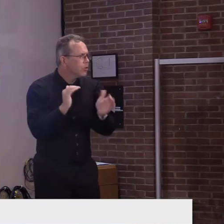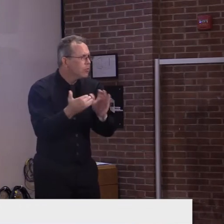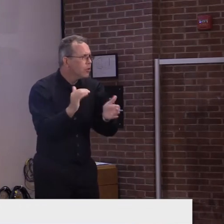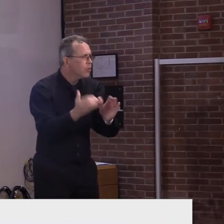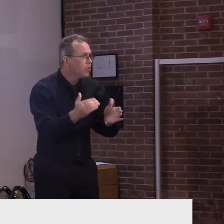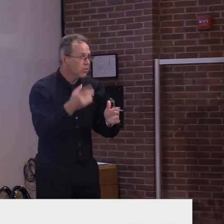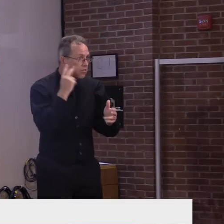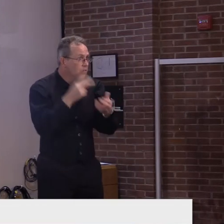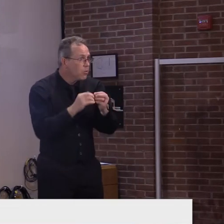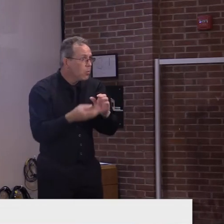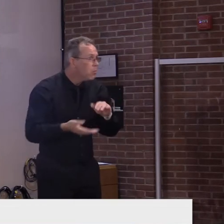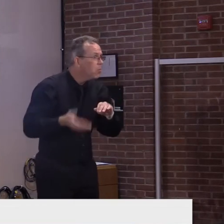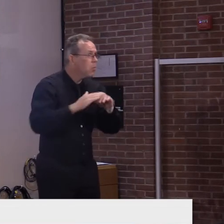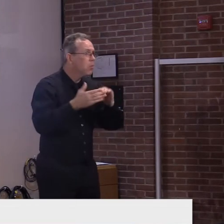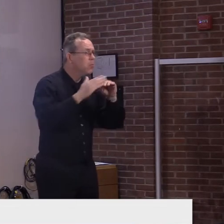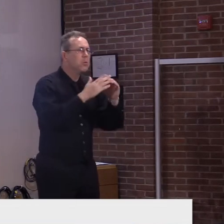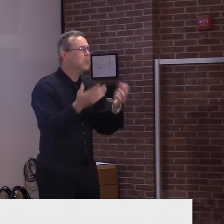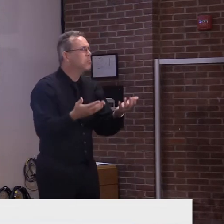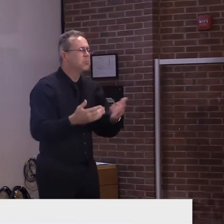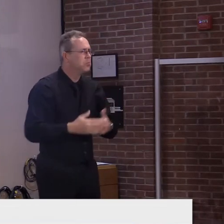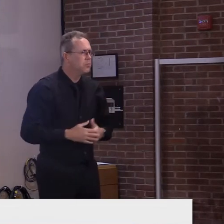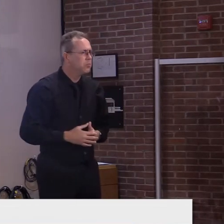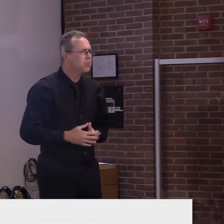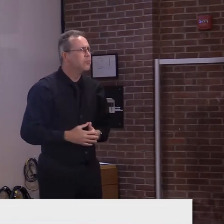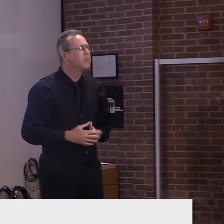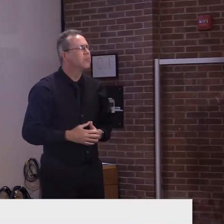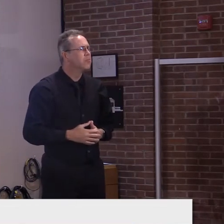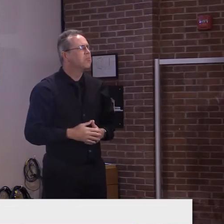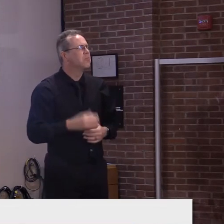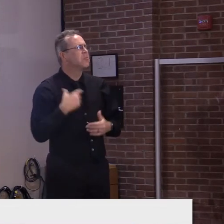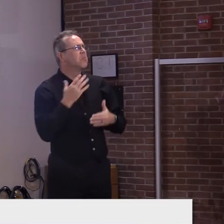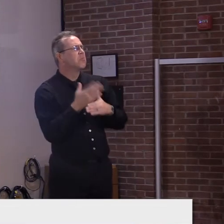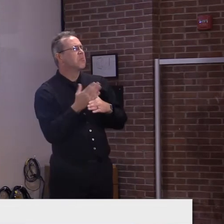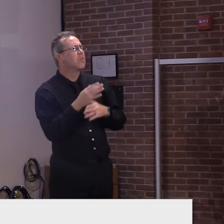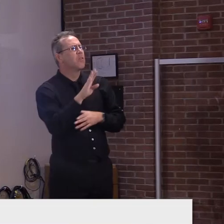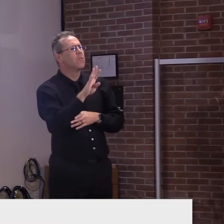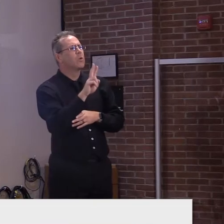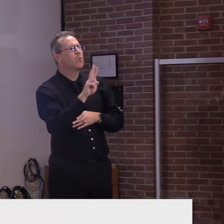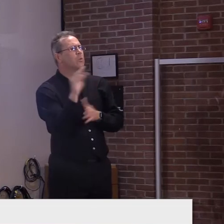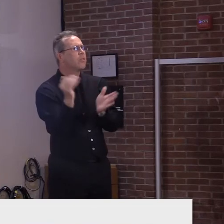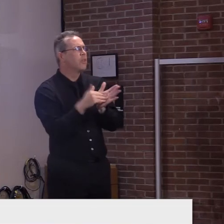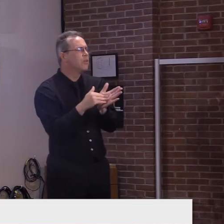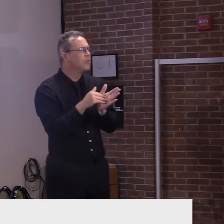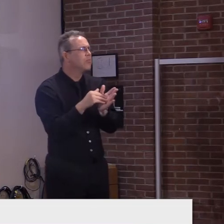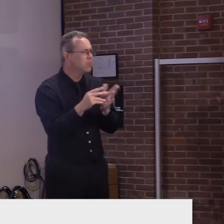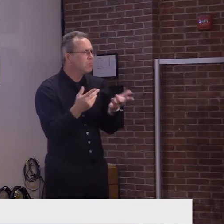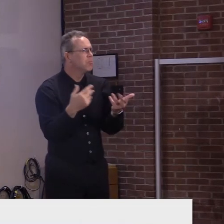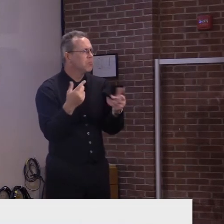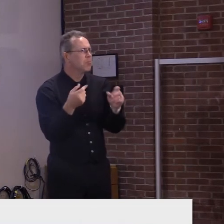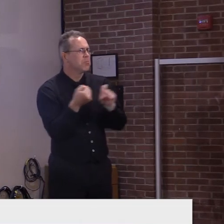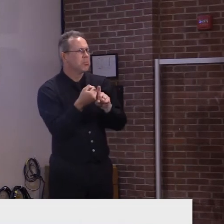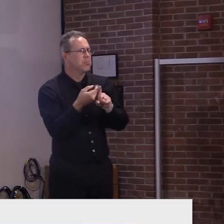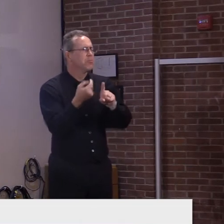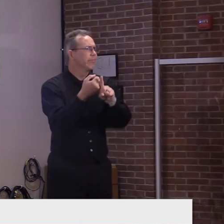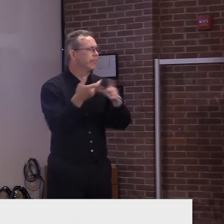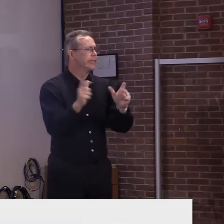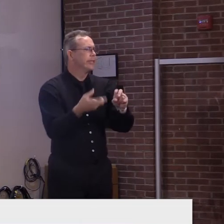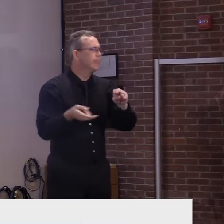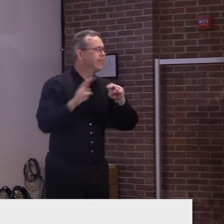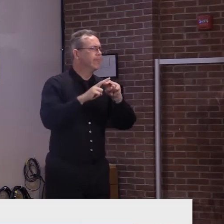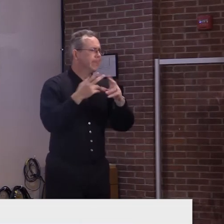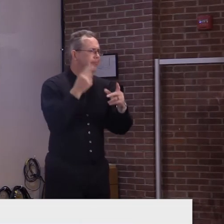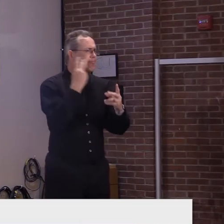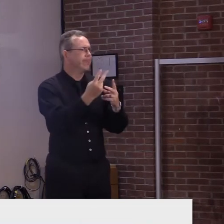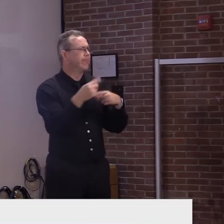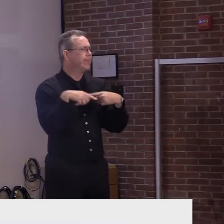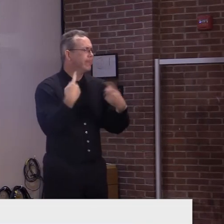Vermont. So we had about 42,000 tests this week, up from about 27,000 last week. A number of those tests were day one